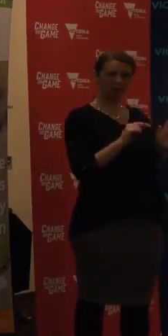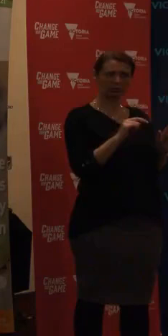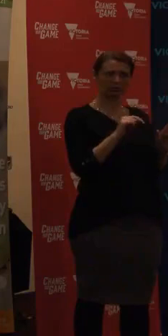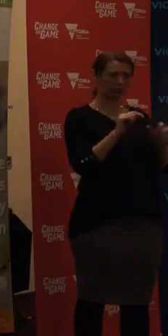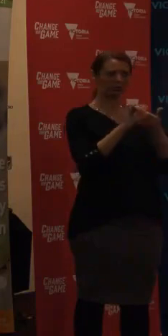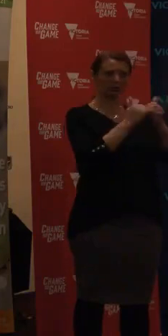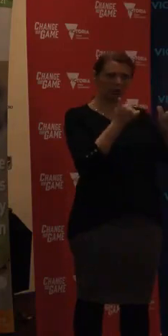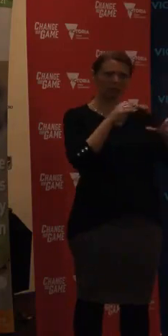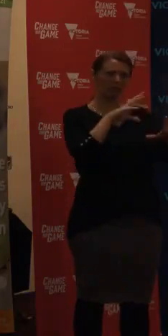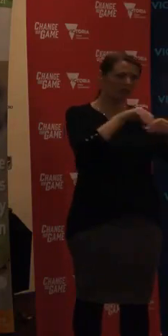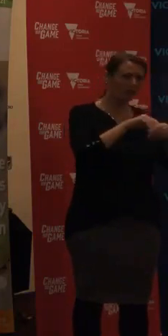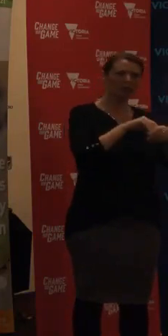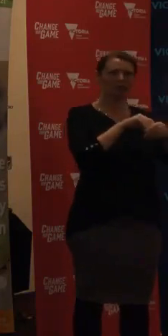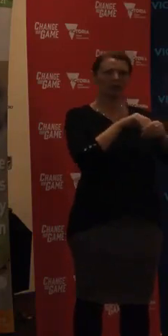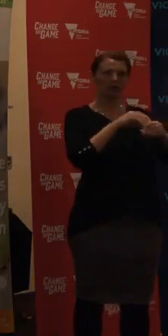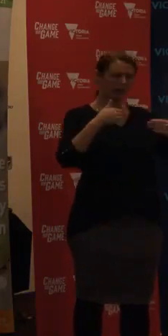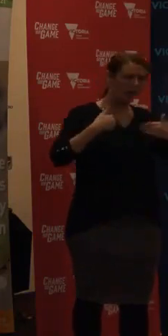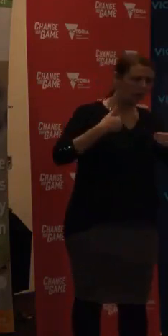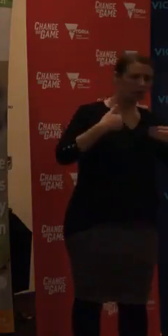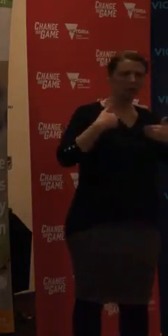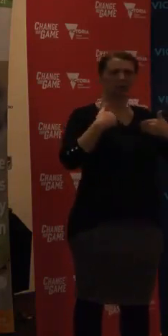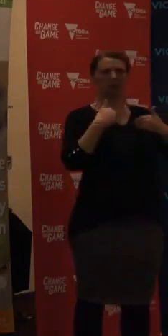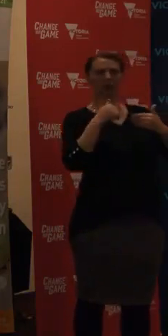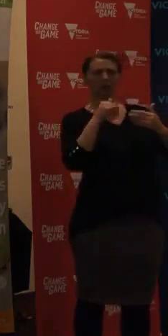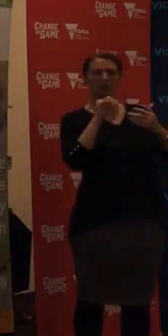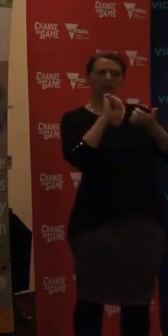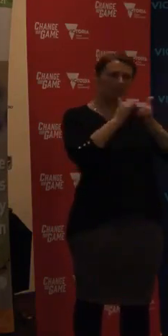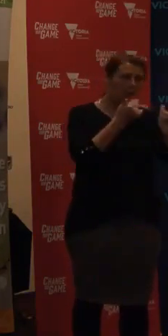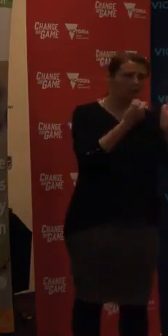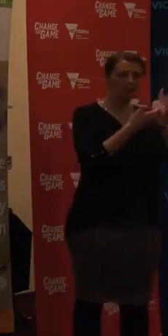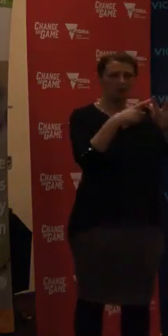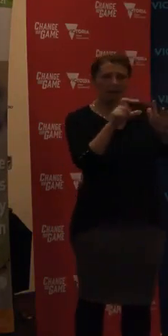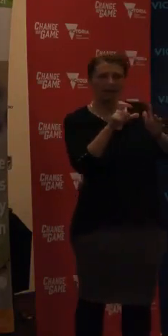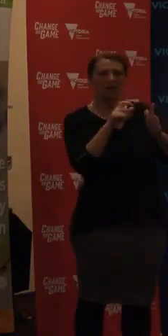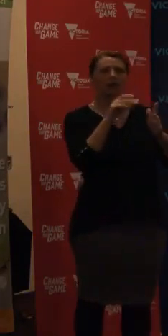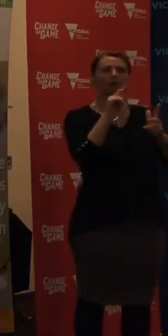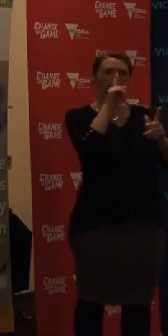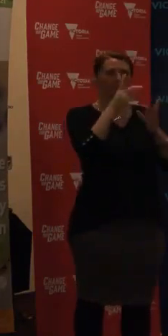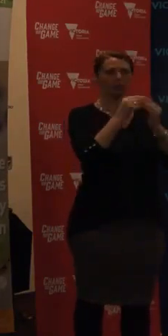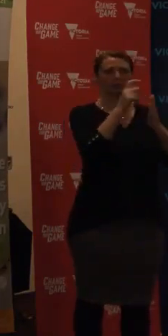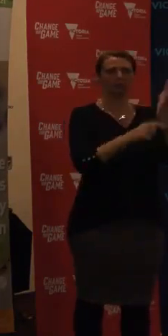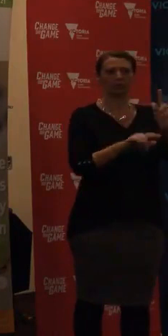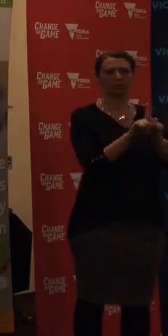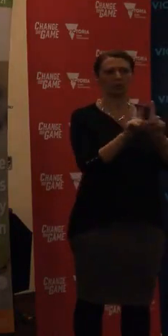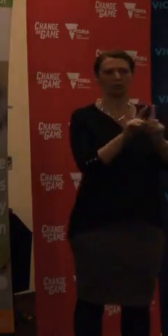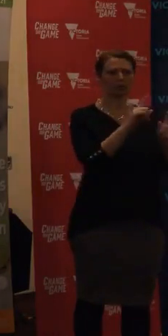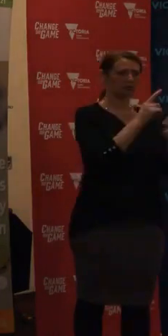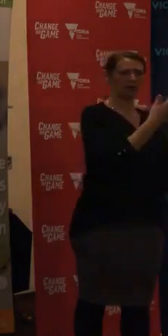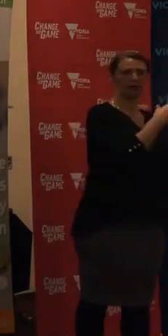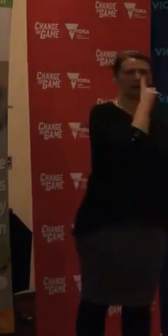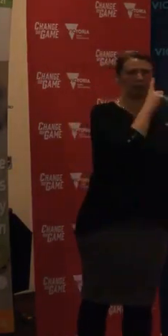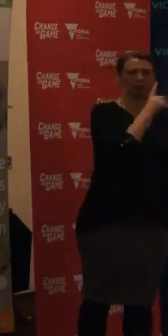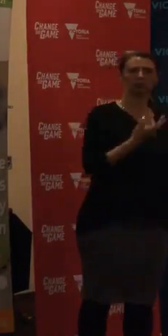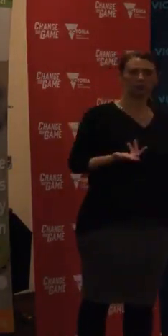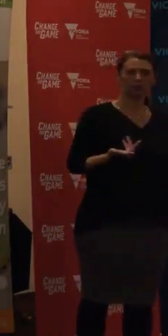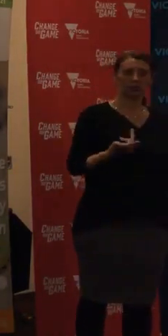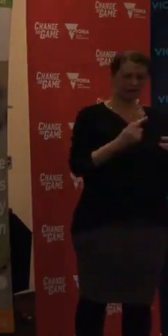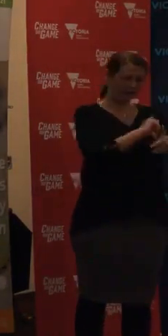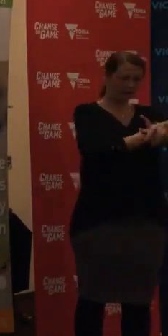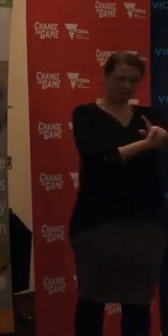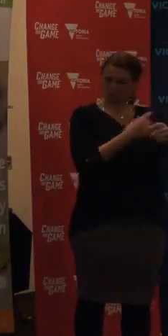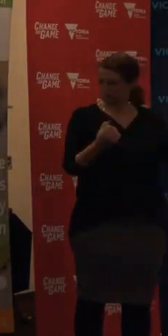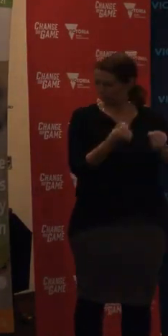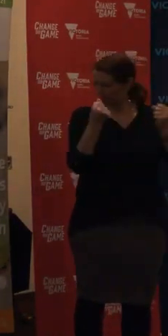terms of the importance of health, sports, rep, and activity in the lives of people with disability. In terms of muscular